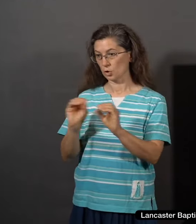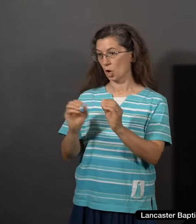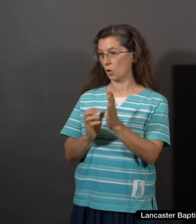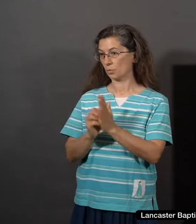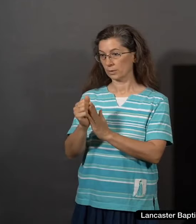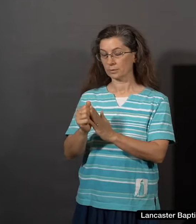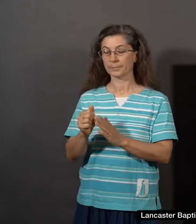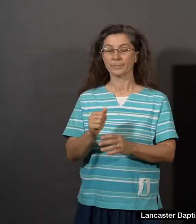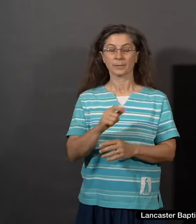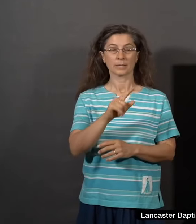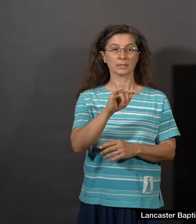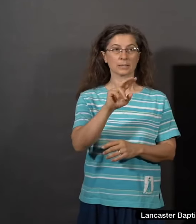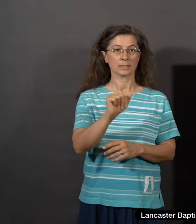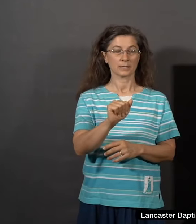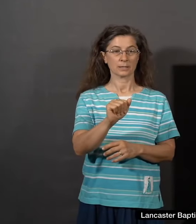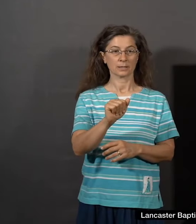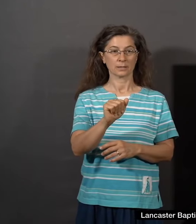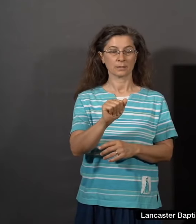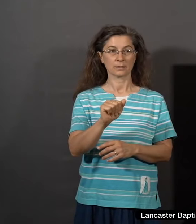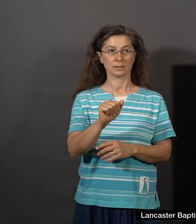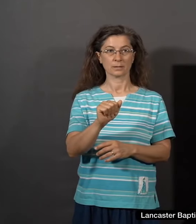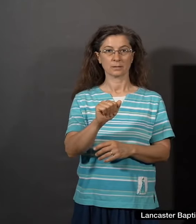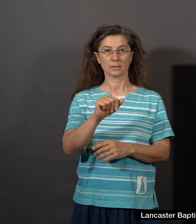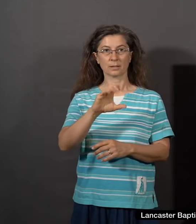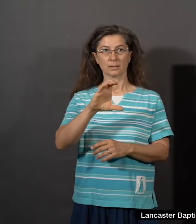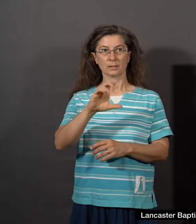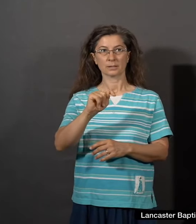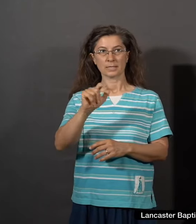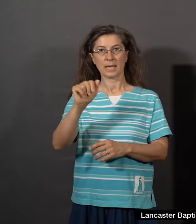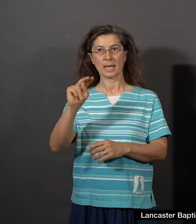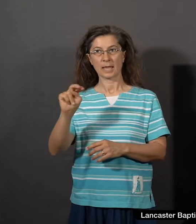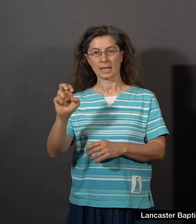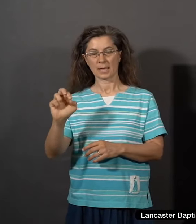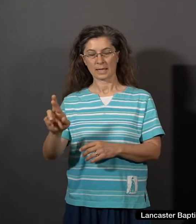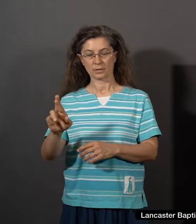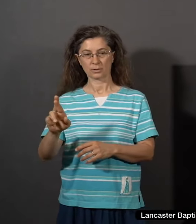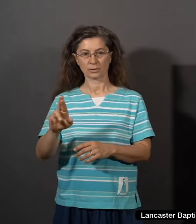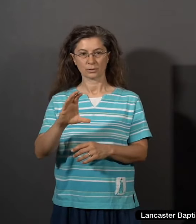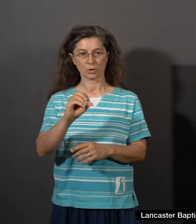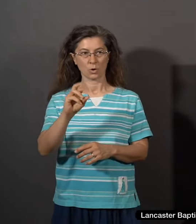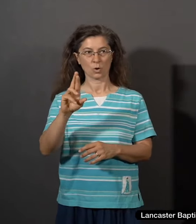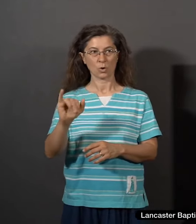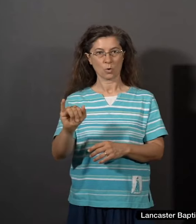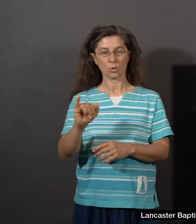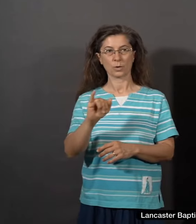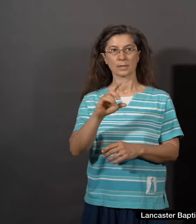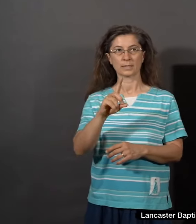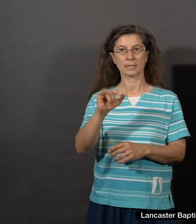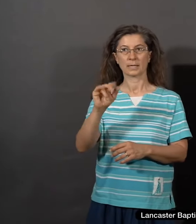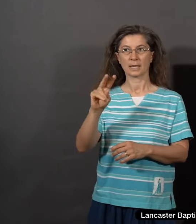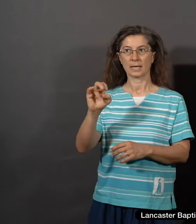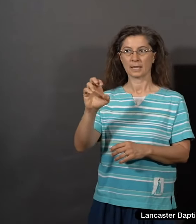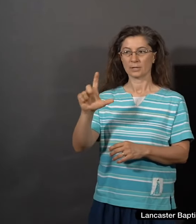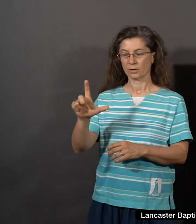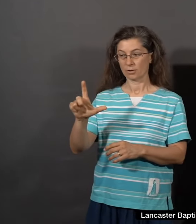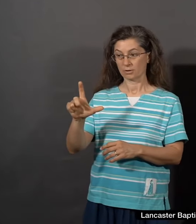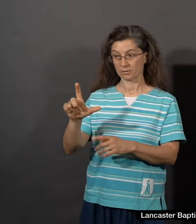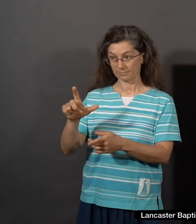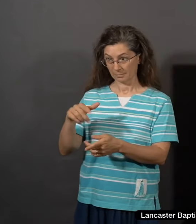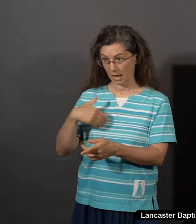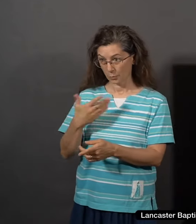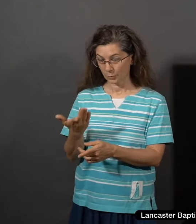tina williams uh madison esposito the tanners morning to the tanners gory anderson daniel hopkins how you doing brother hopkins